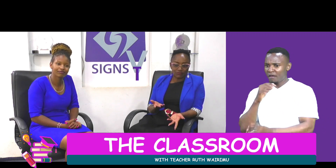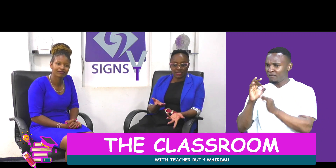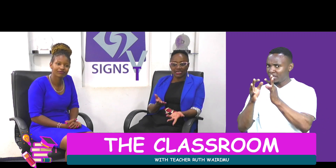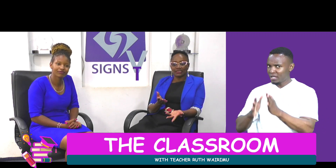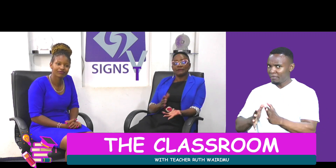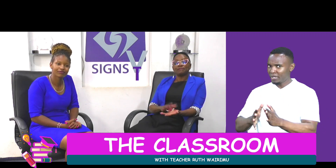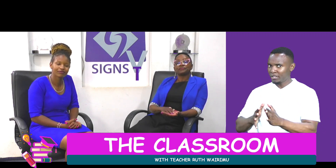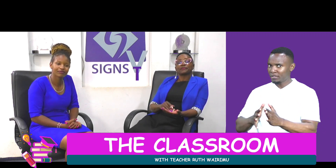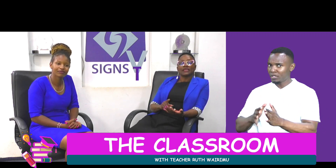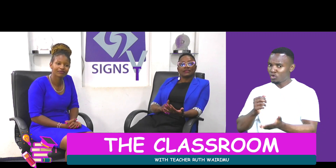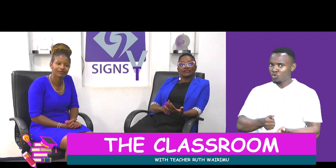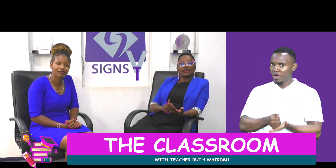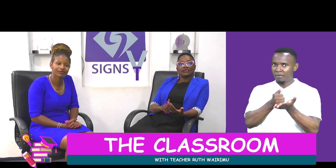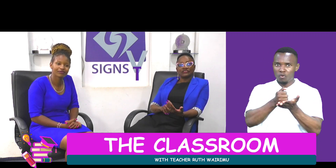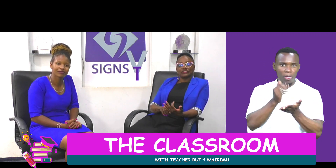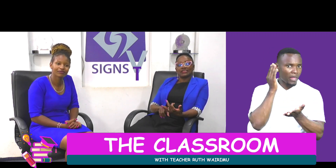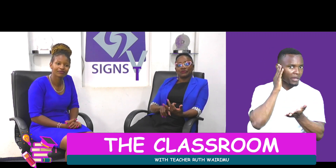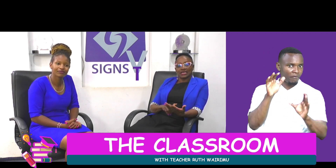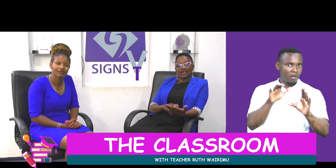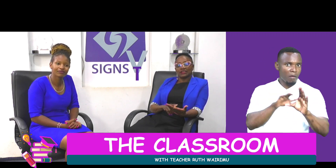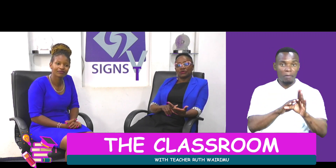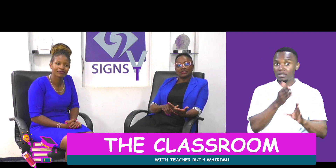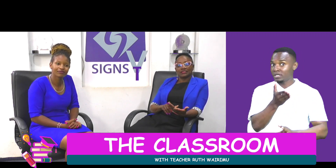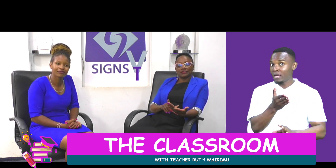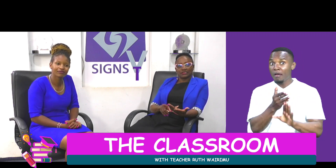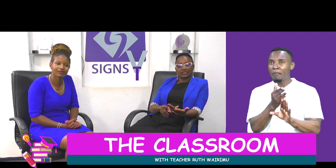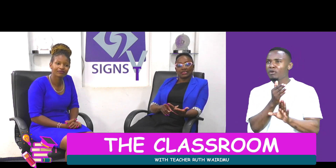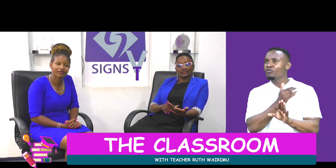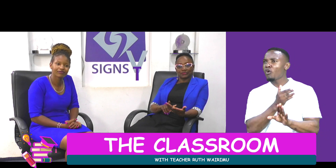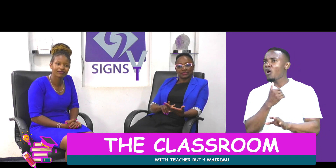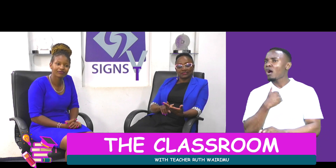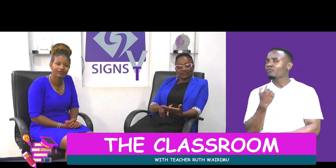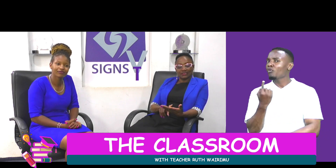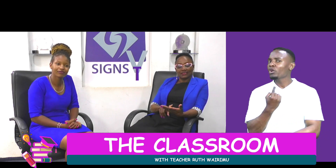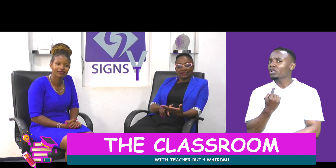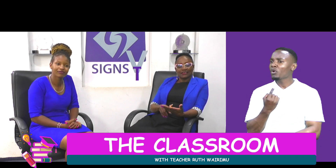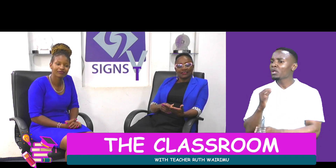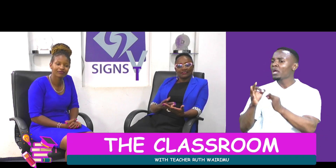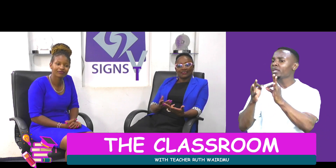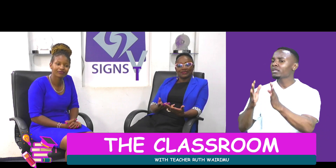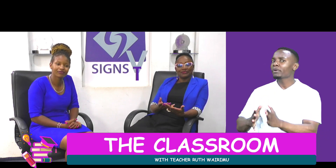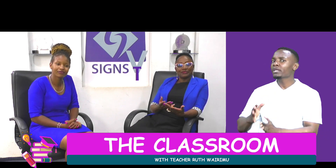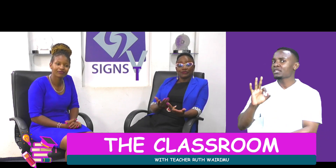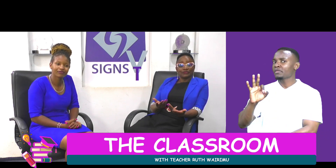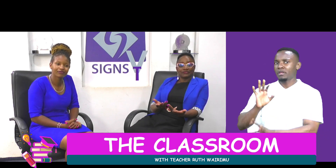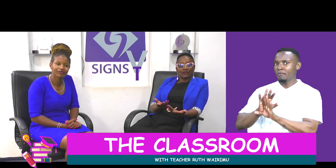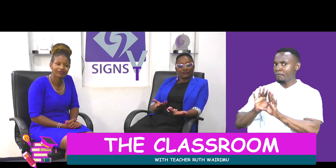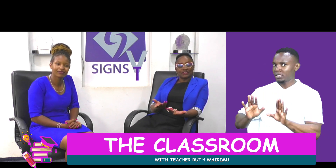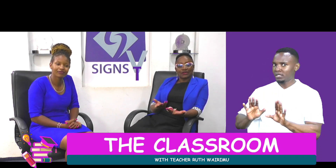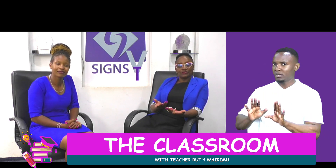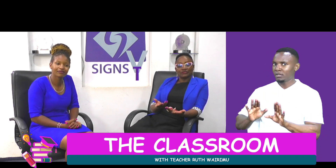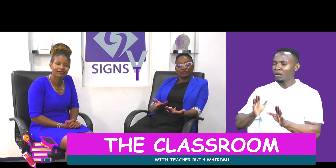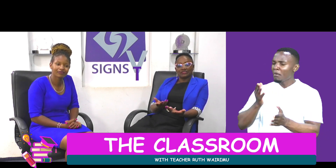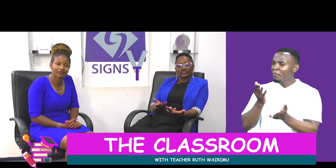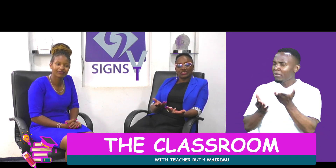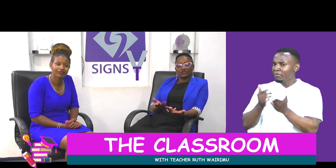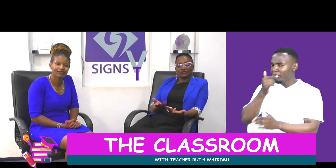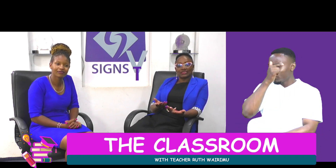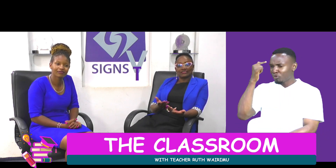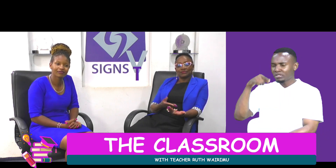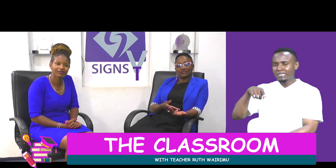feel left behind. And initially we had only 3 interpreters, and maybe because out of their own